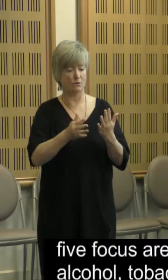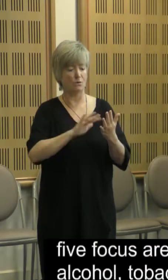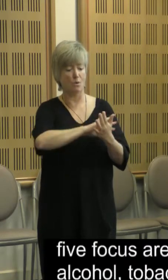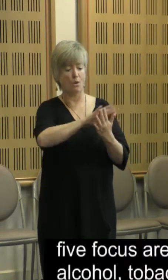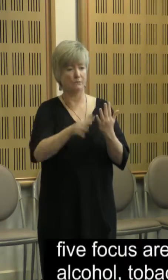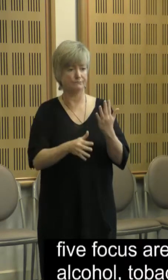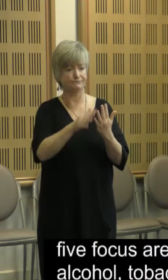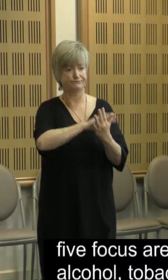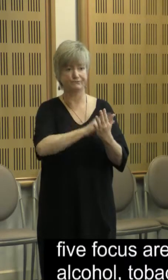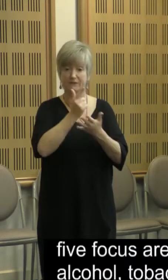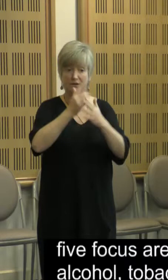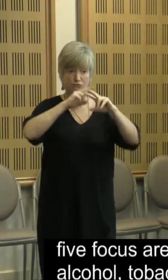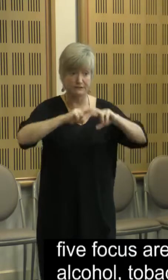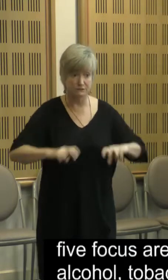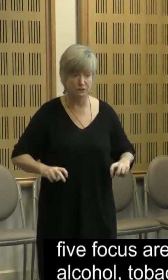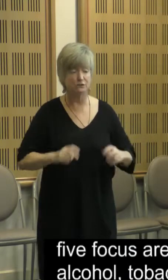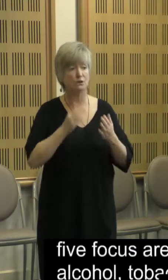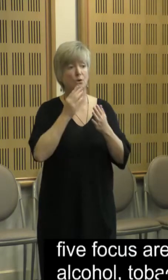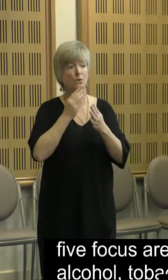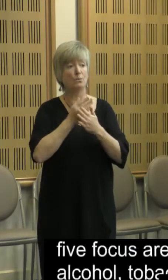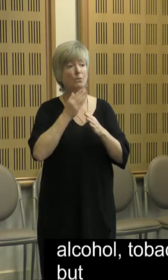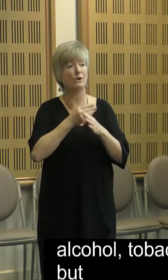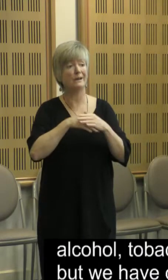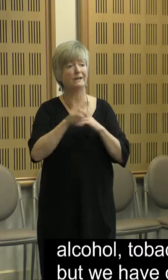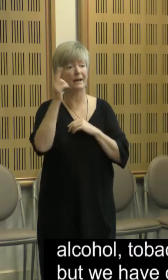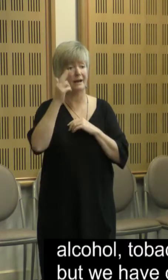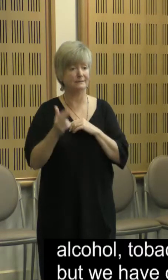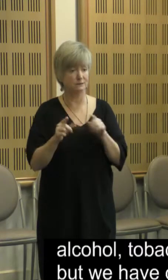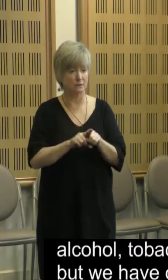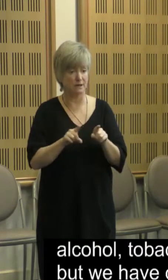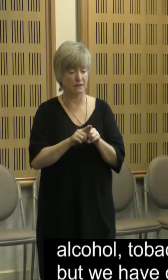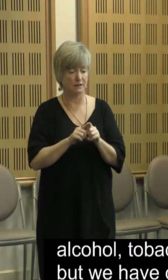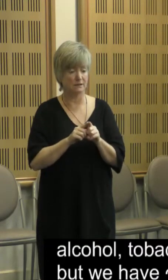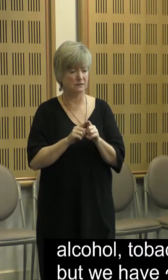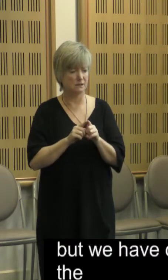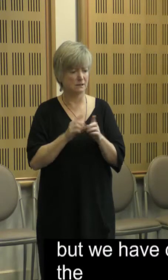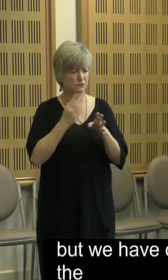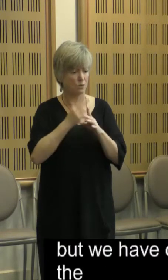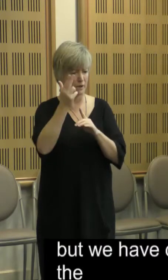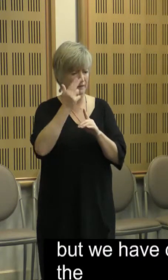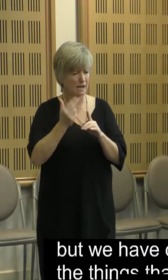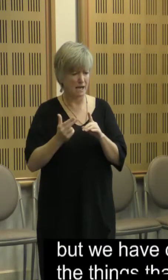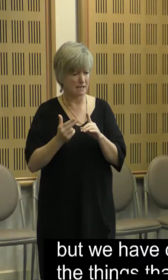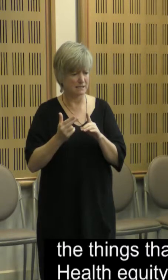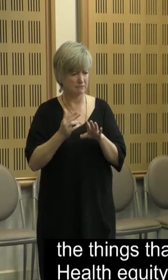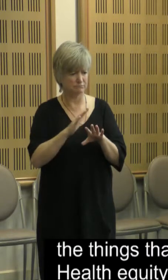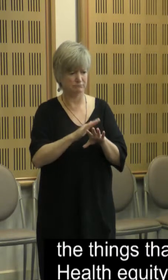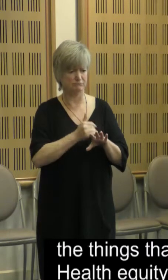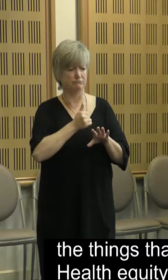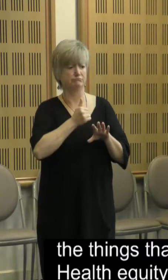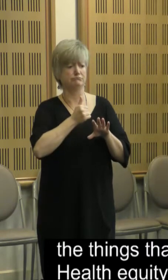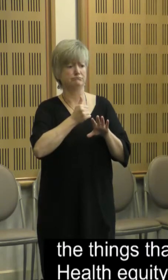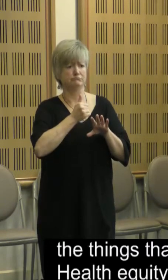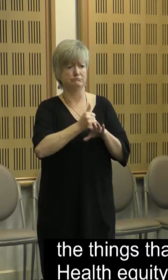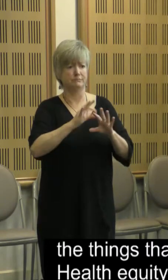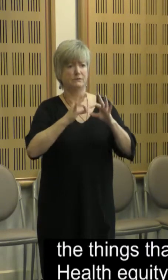lot of research and we do work in the arts. We've been doing work in the arts since we were established as an organisation,